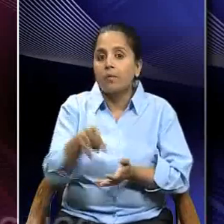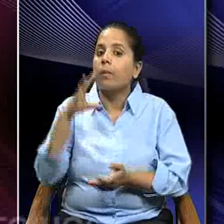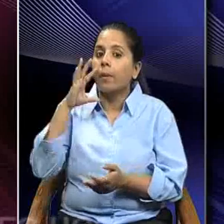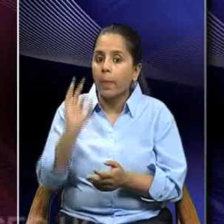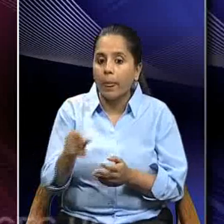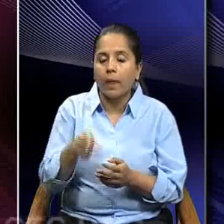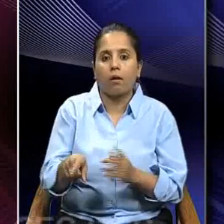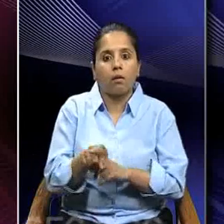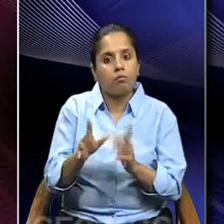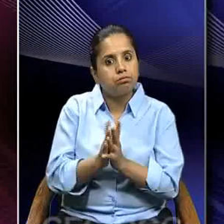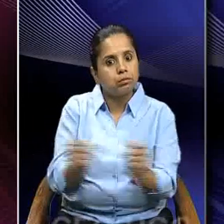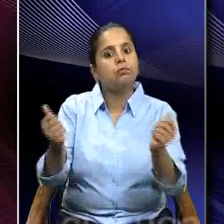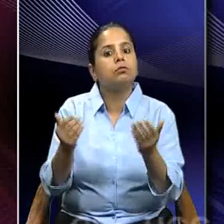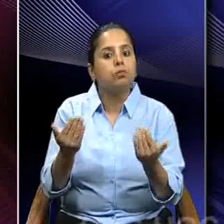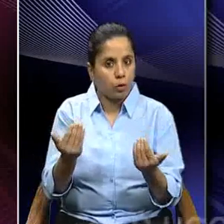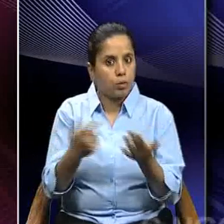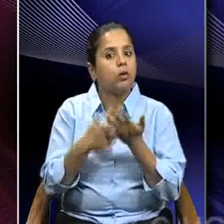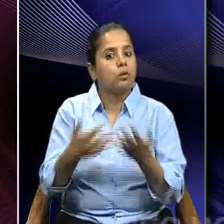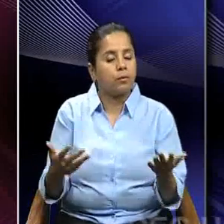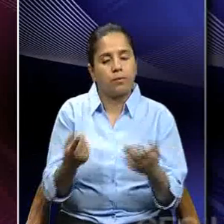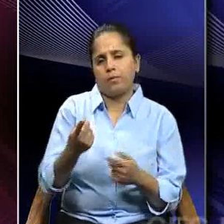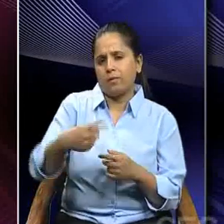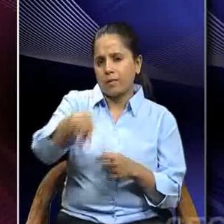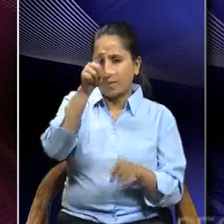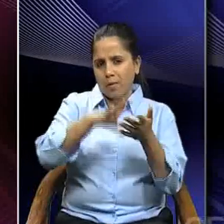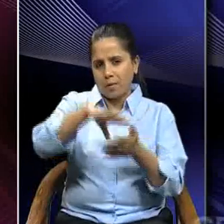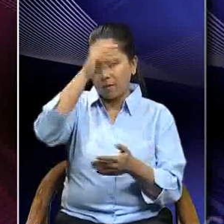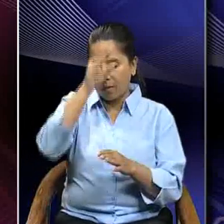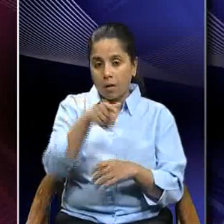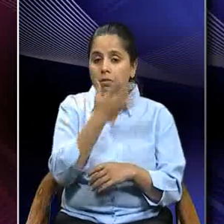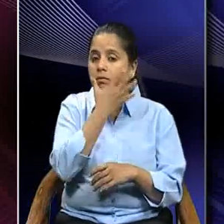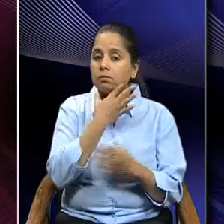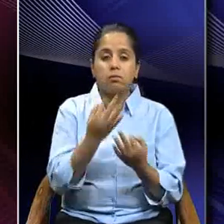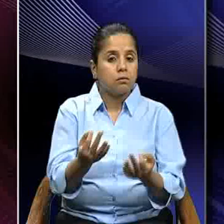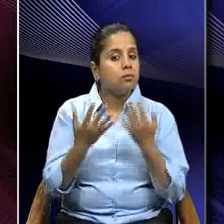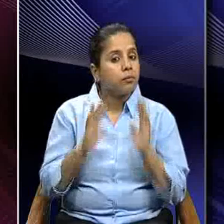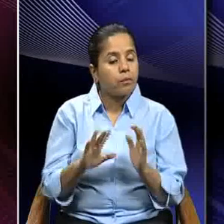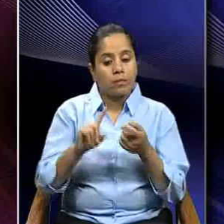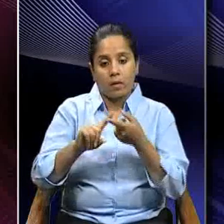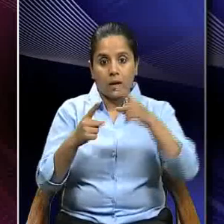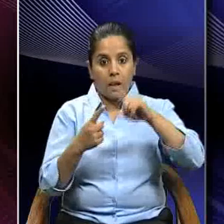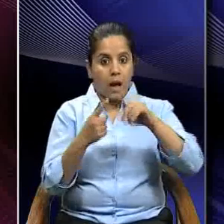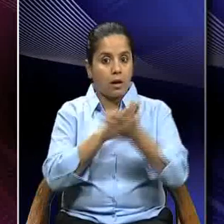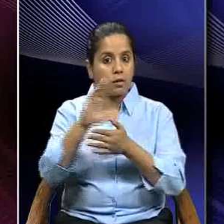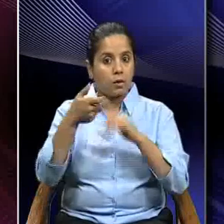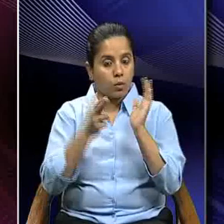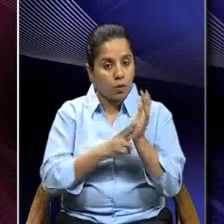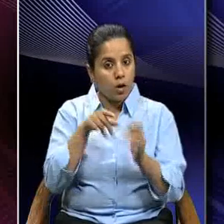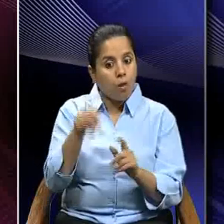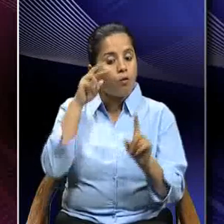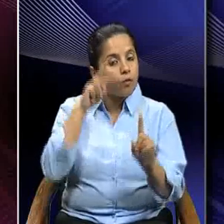scarce resources. So my dear learners, it is a beauty of ethicotarian view which